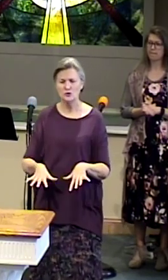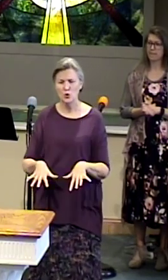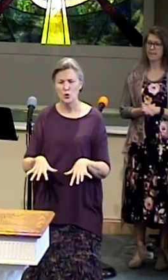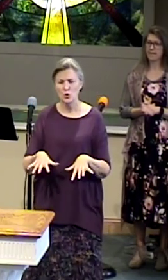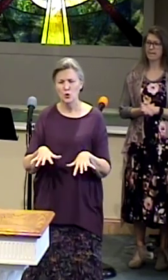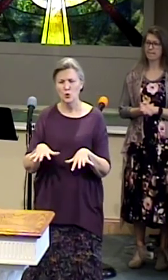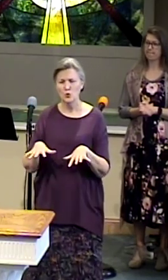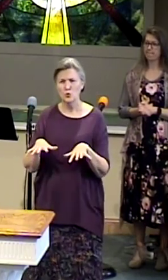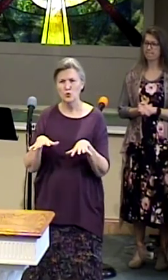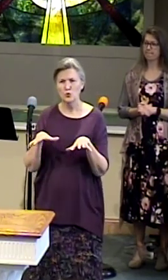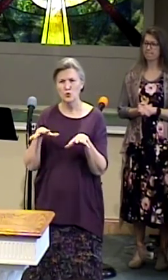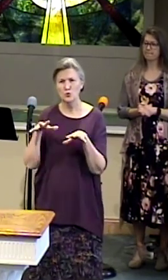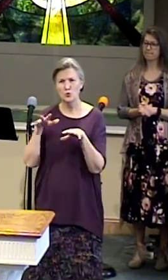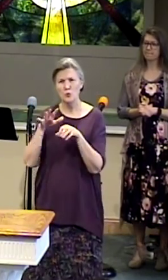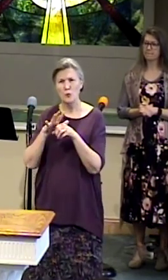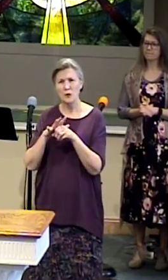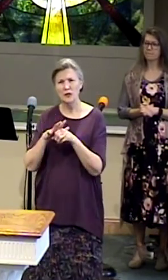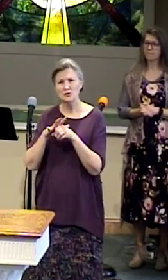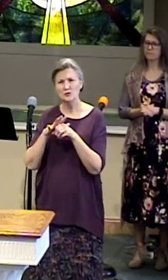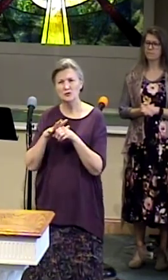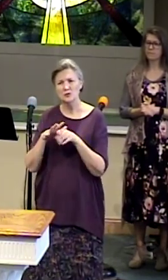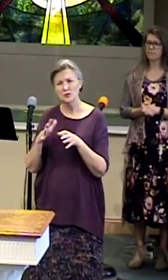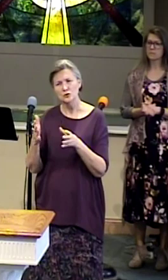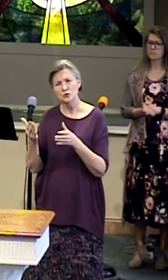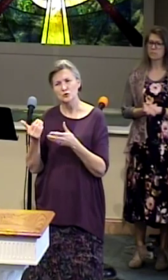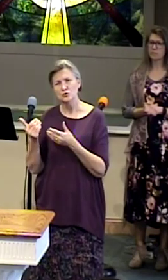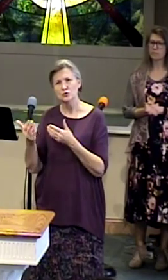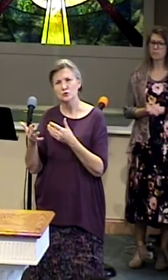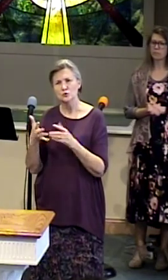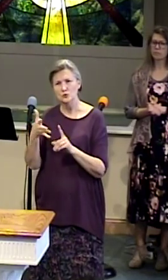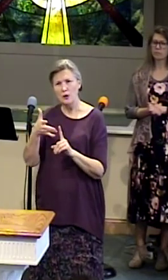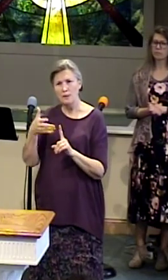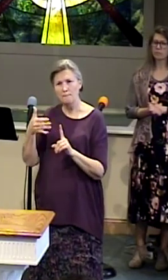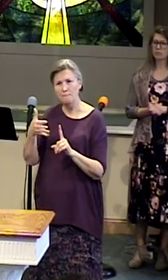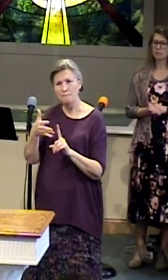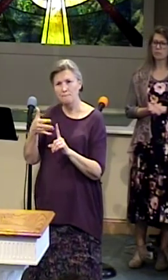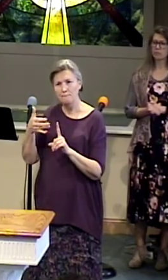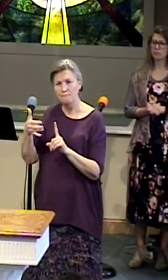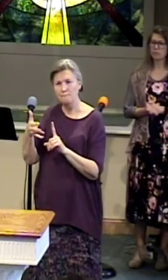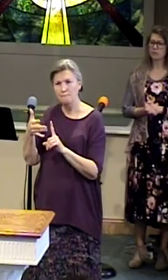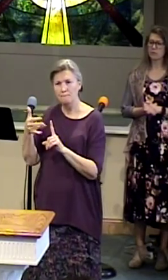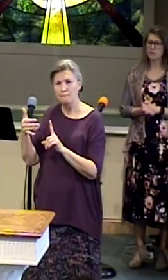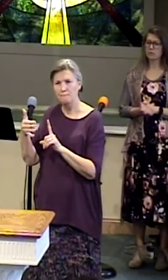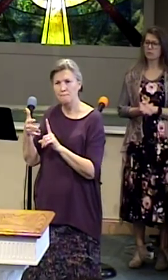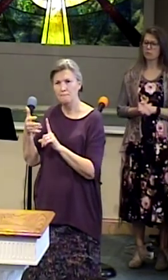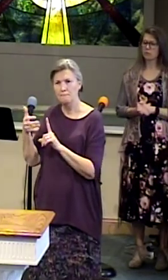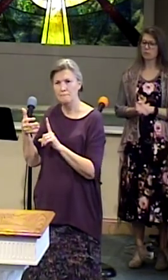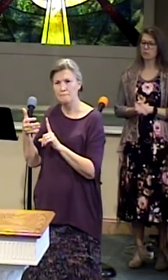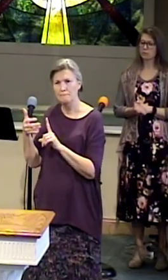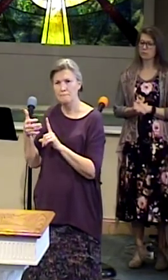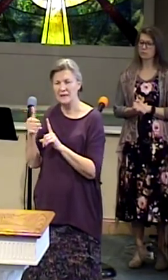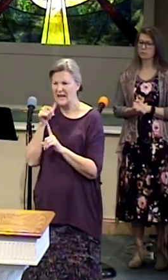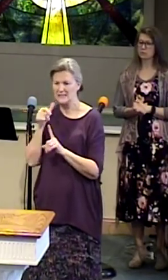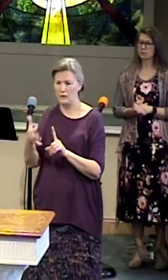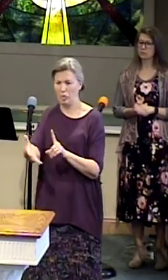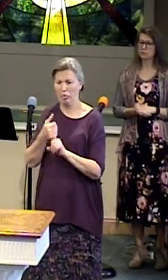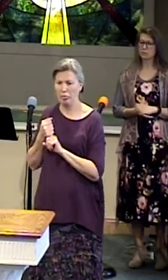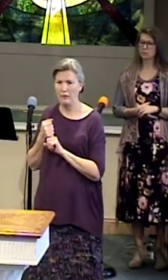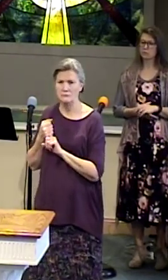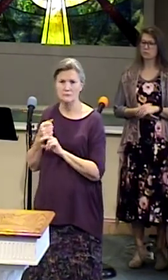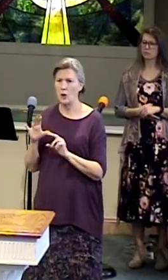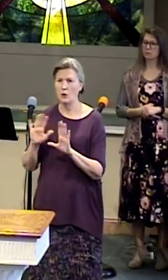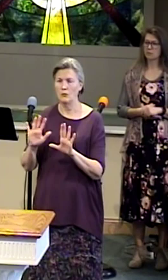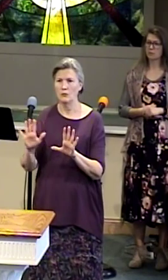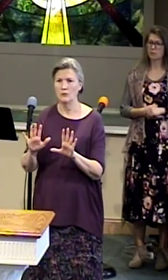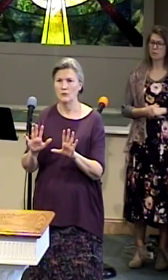It's squeezing. It's wooing and it's calling. That's because God's not going to get behind you and kick you all